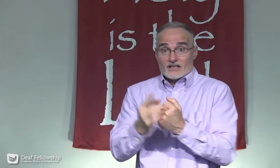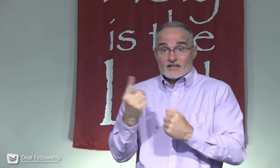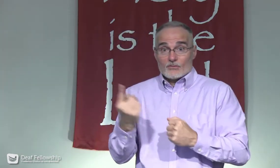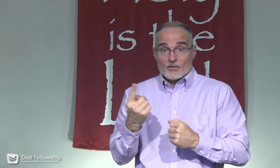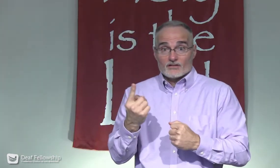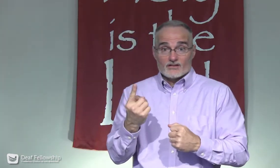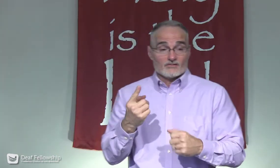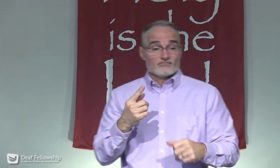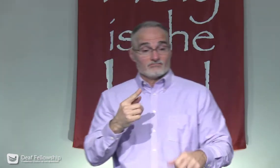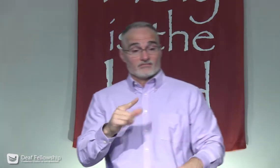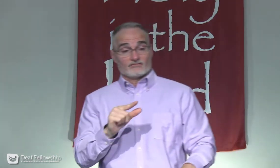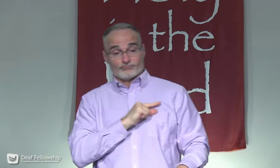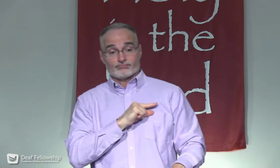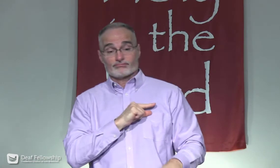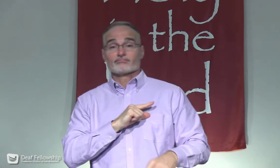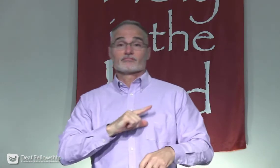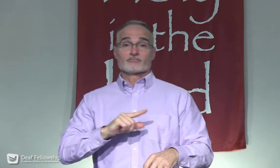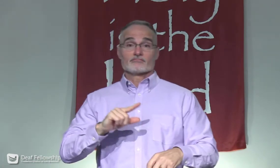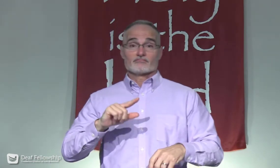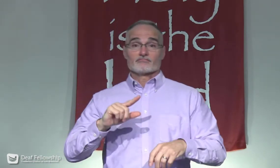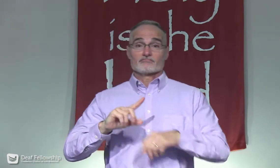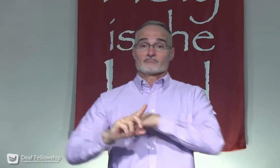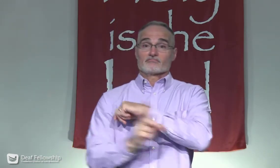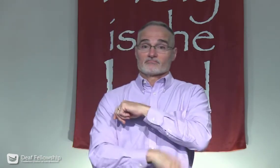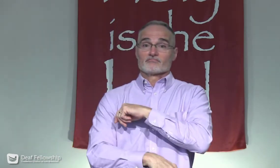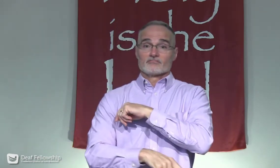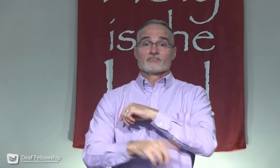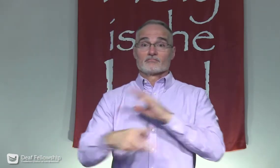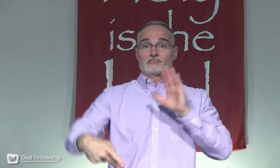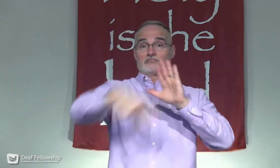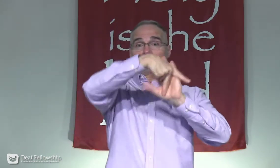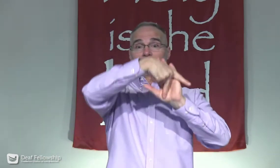the Roman government, when they crucified someone,